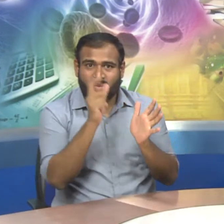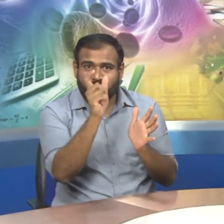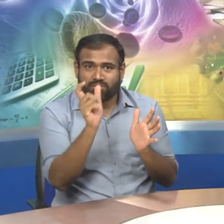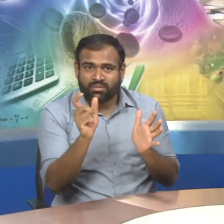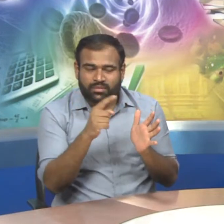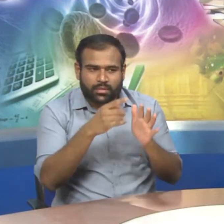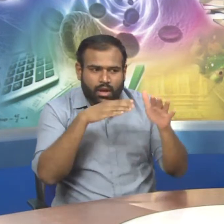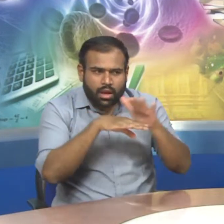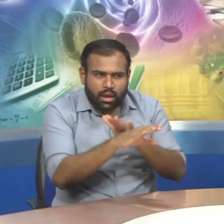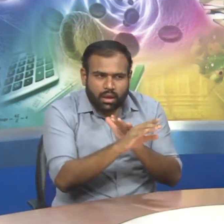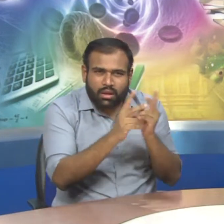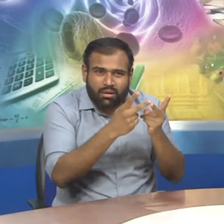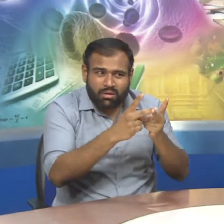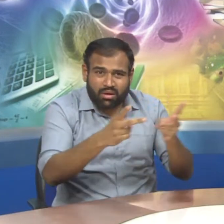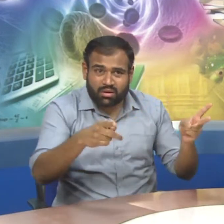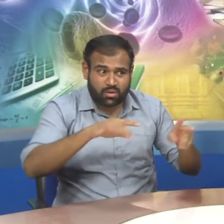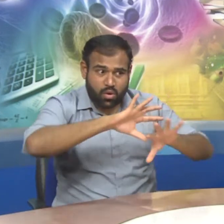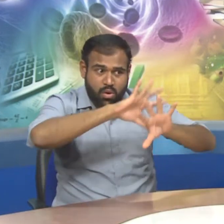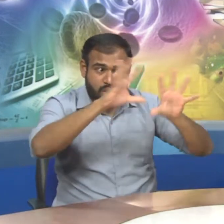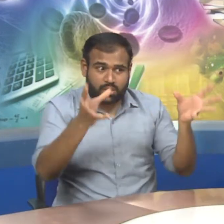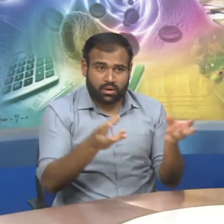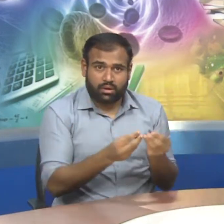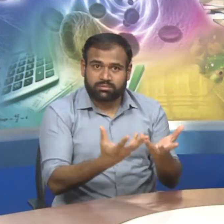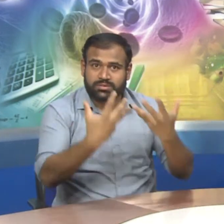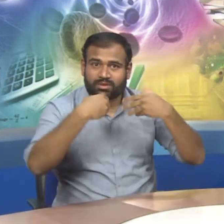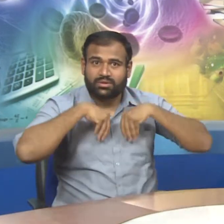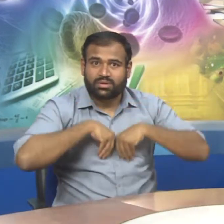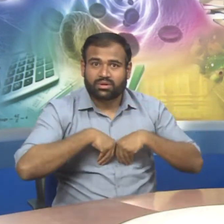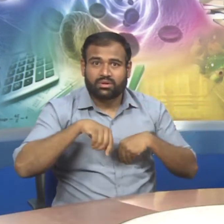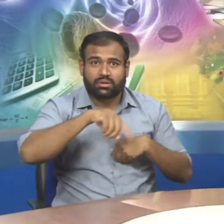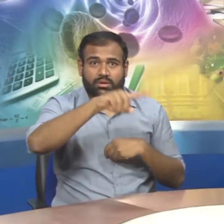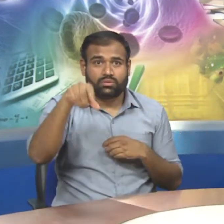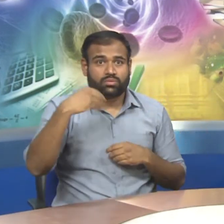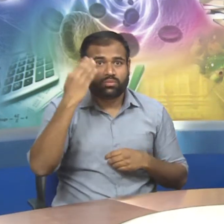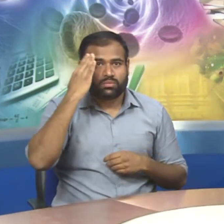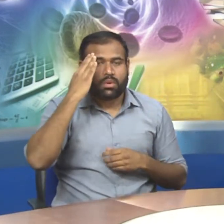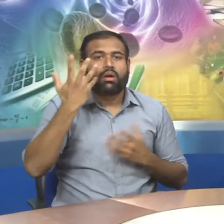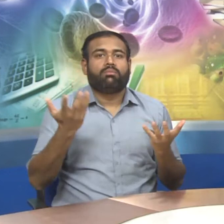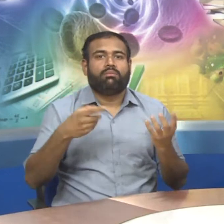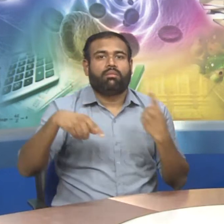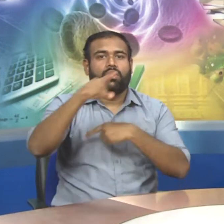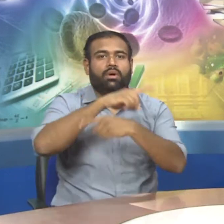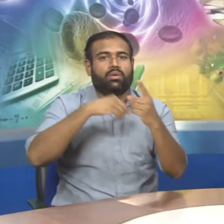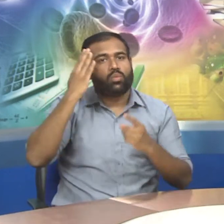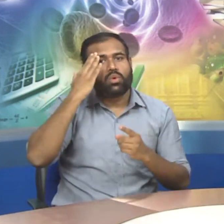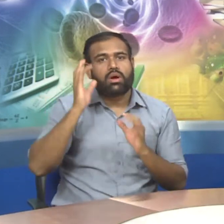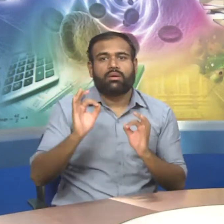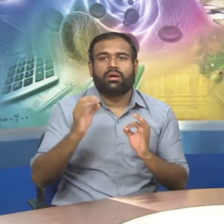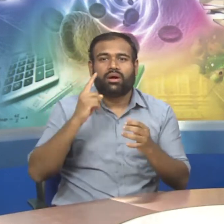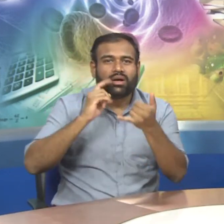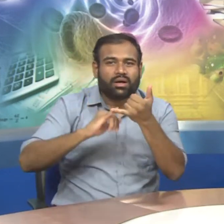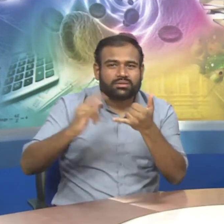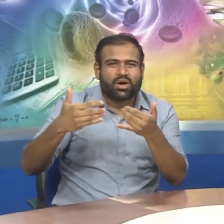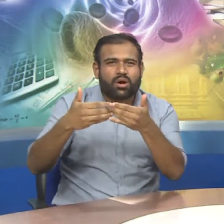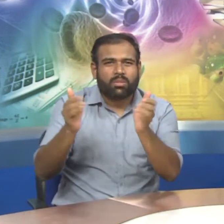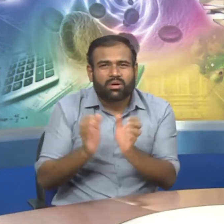And knowing how to combine ISL signs is crucial in becoming proficient in the language